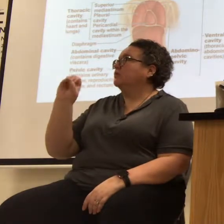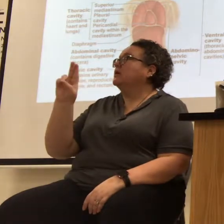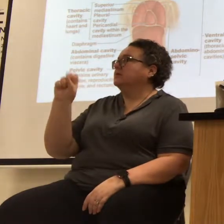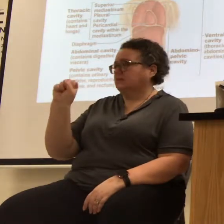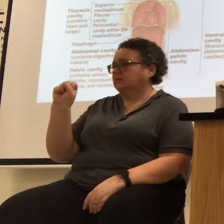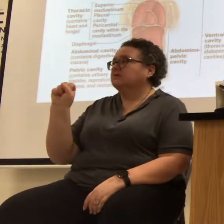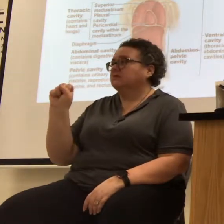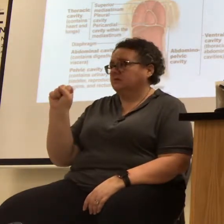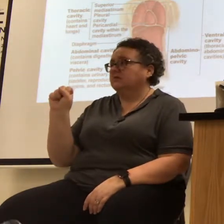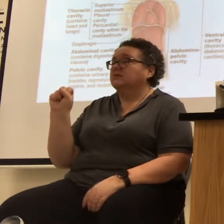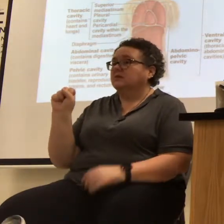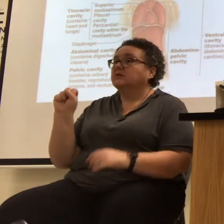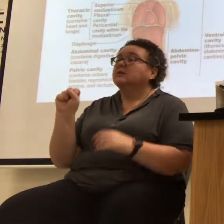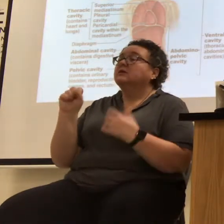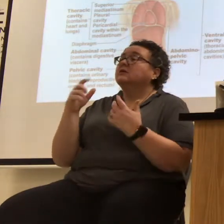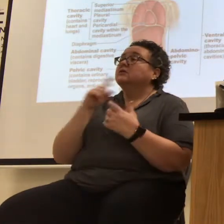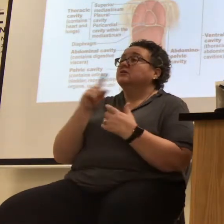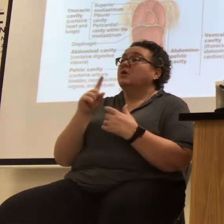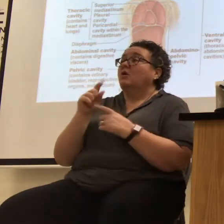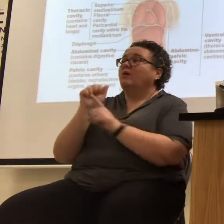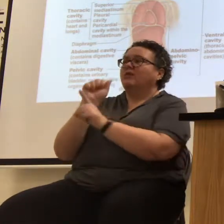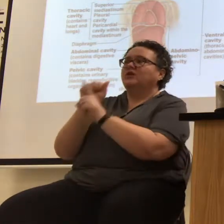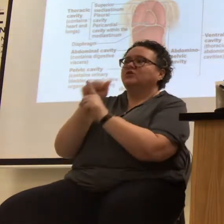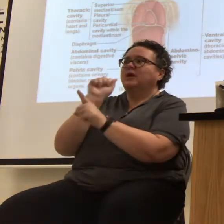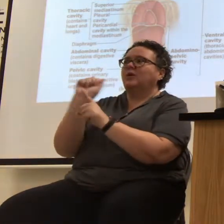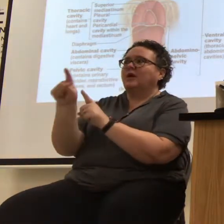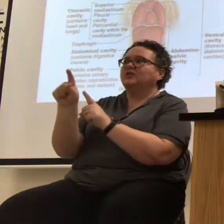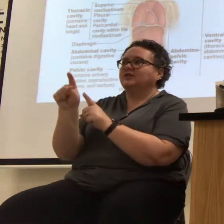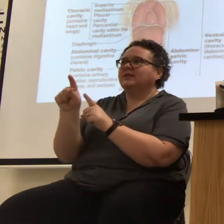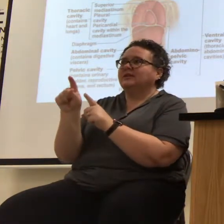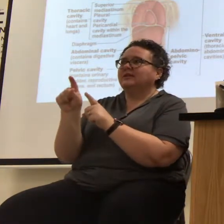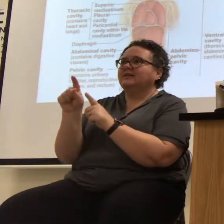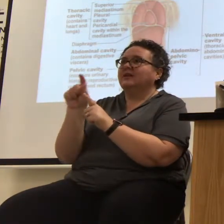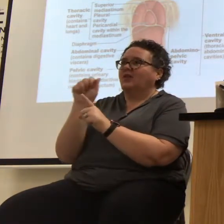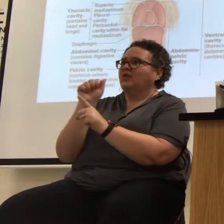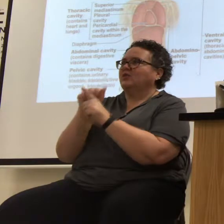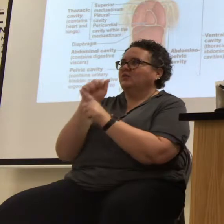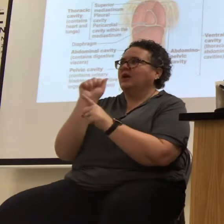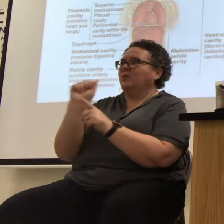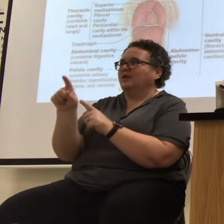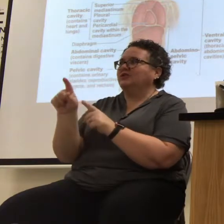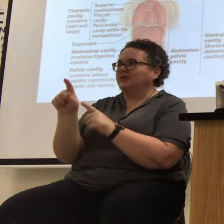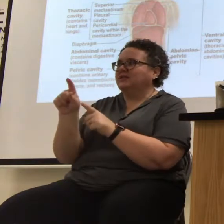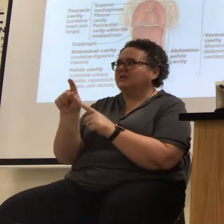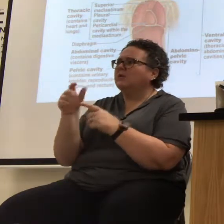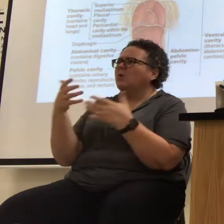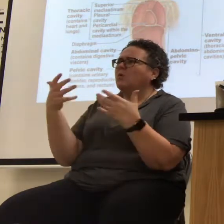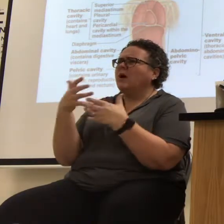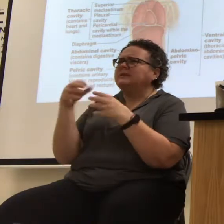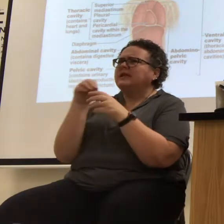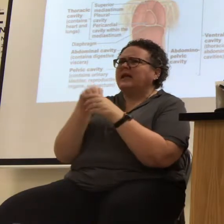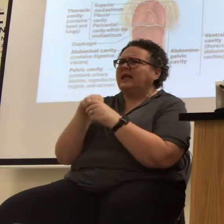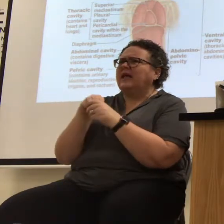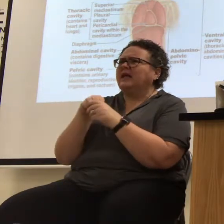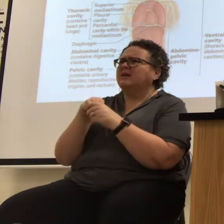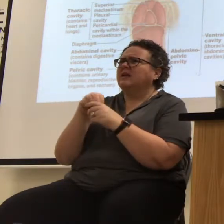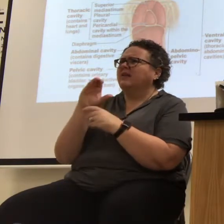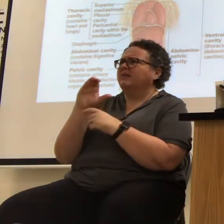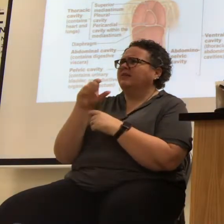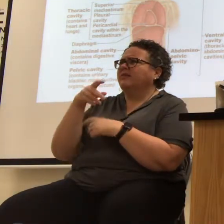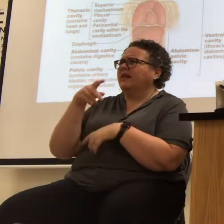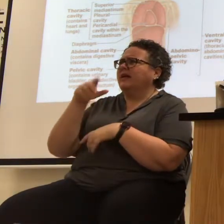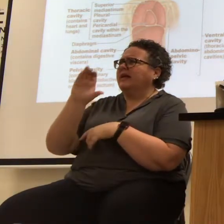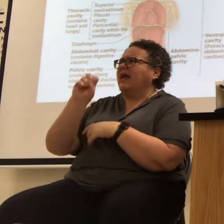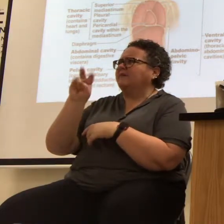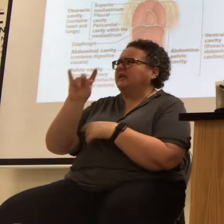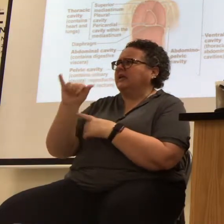is, what's in the pericardial cavity? And students want to say the heart. That's incorrect. Technically, It's fluid inside there.